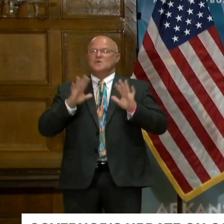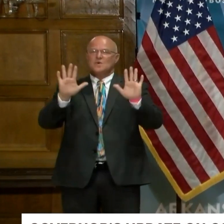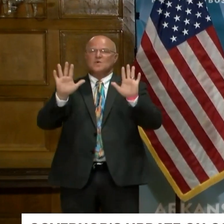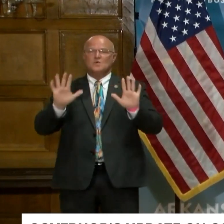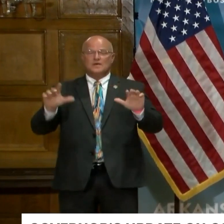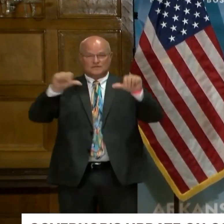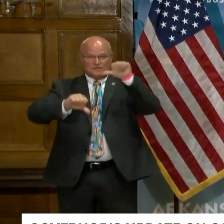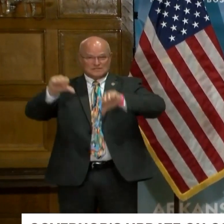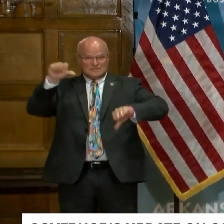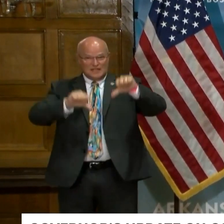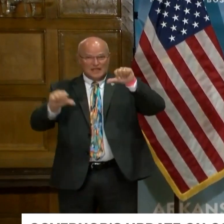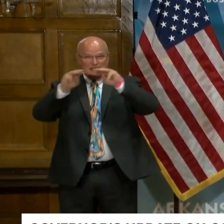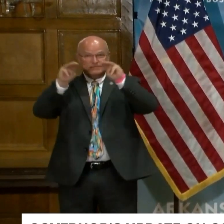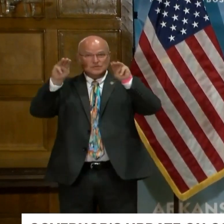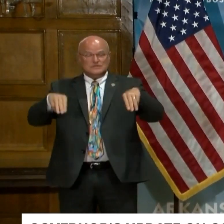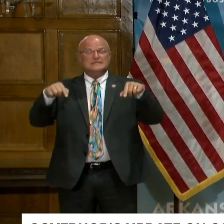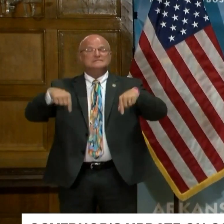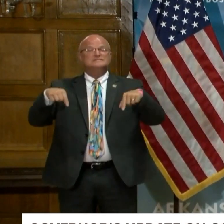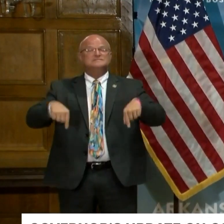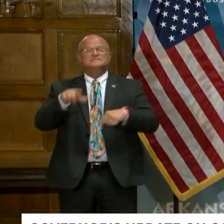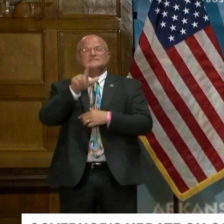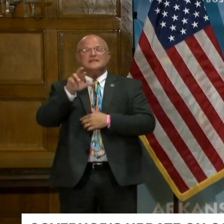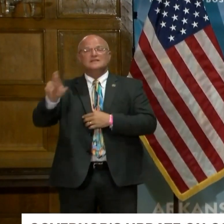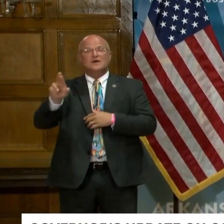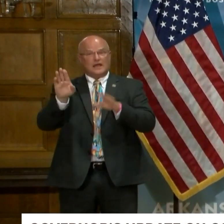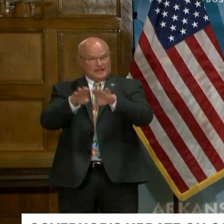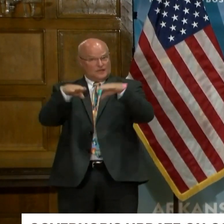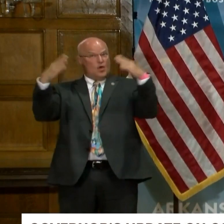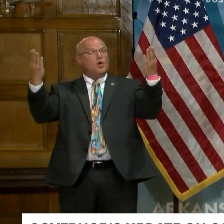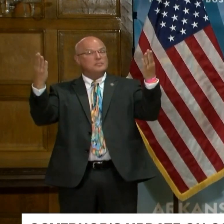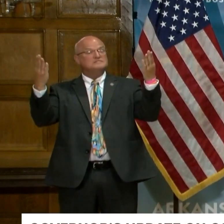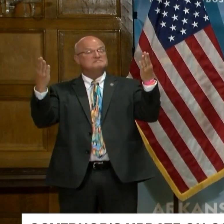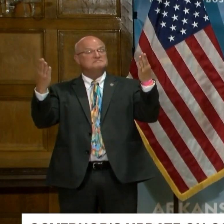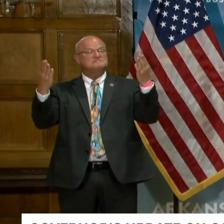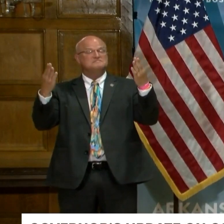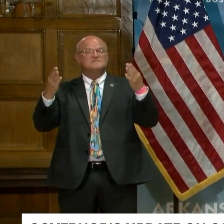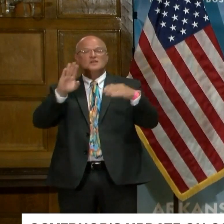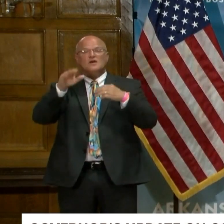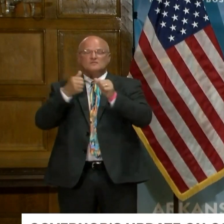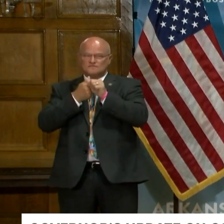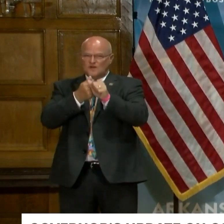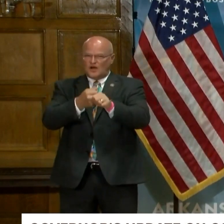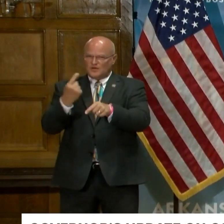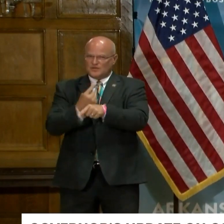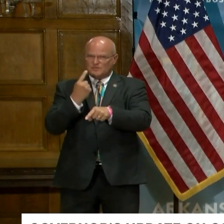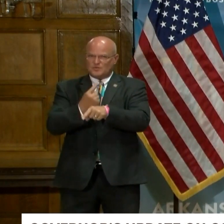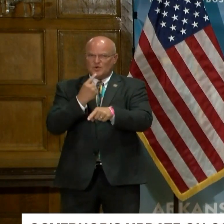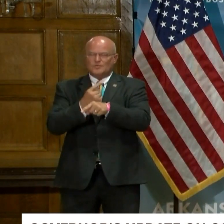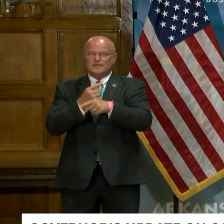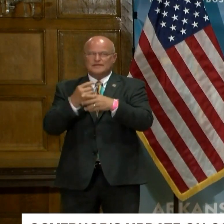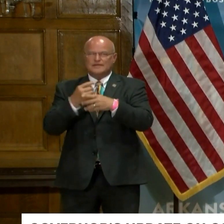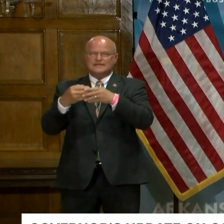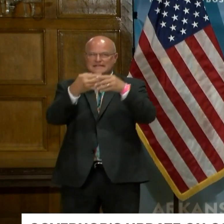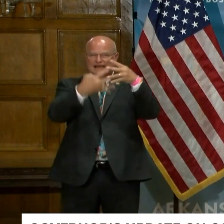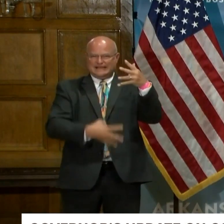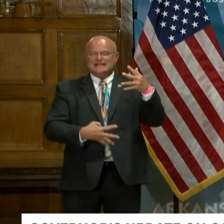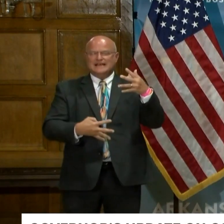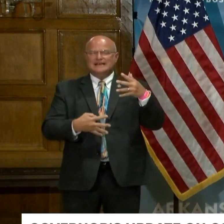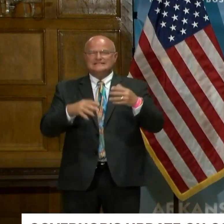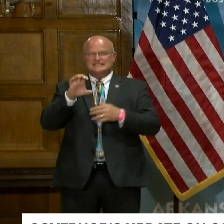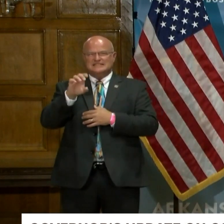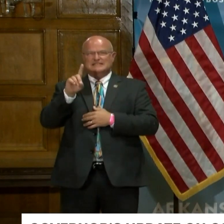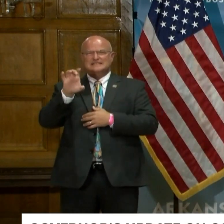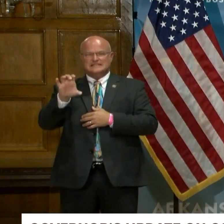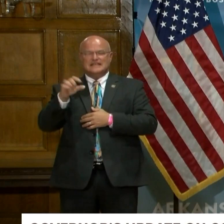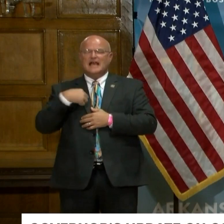wonderful science museum in downtown, and they are open, following all the appropriate protocols, of course. I'm a big fan of